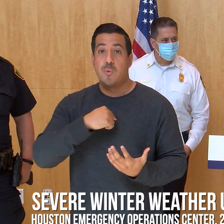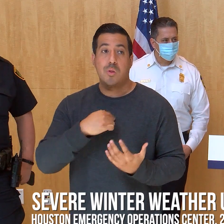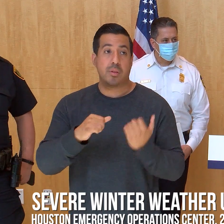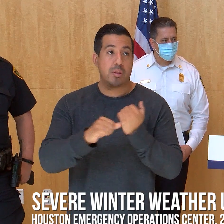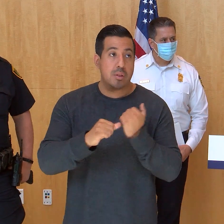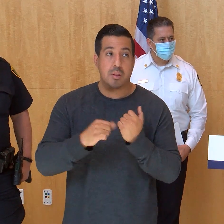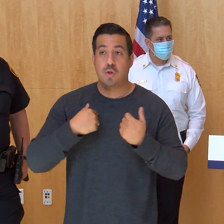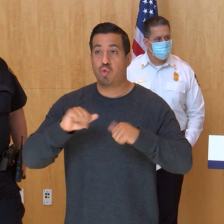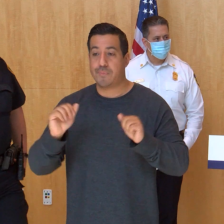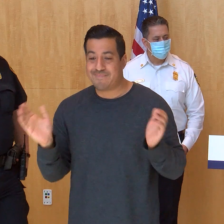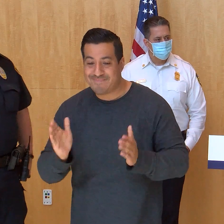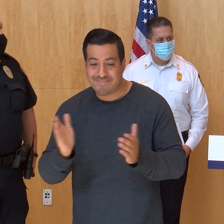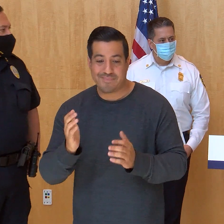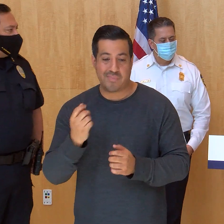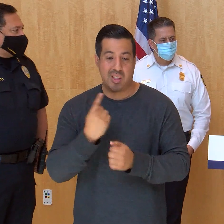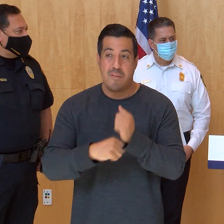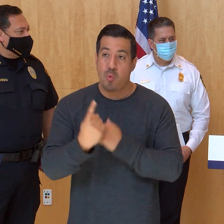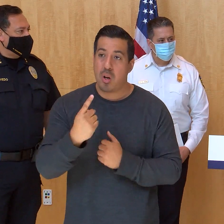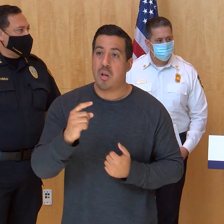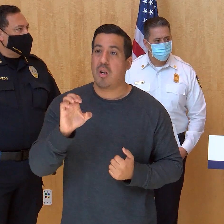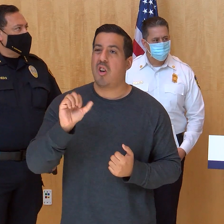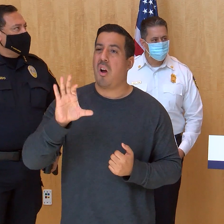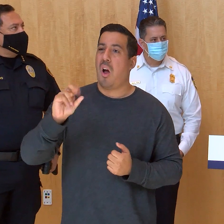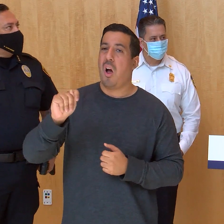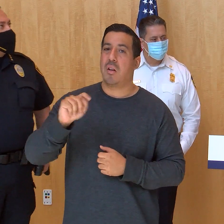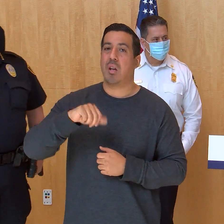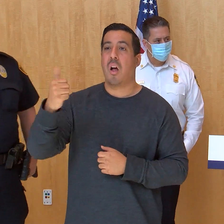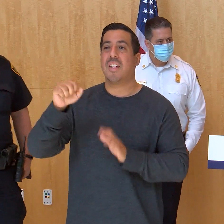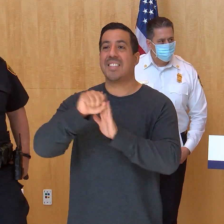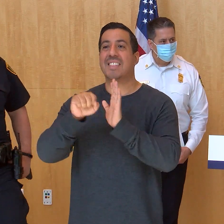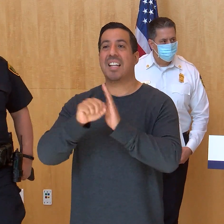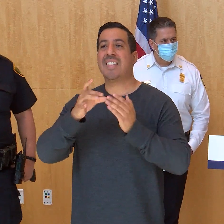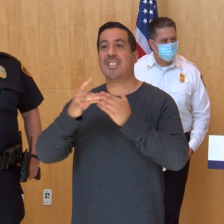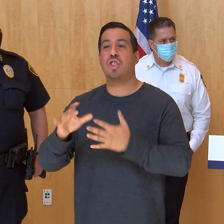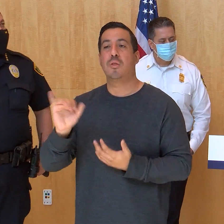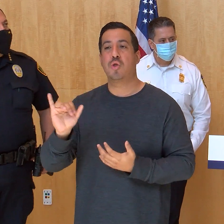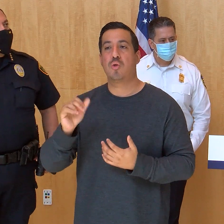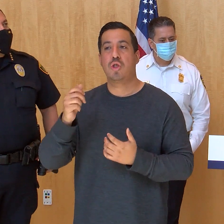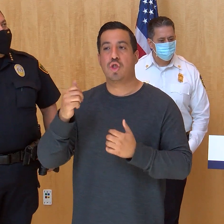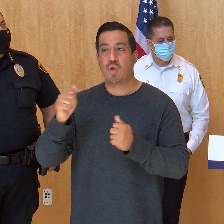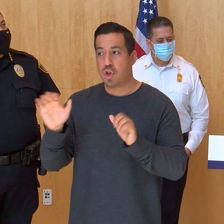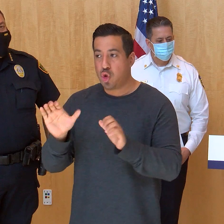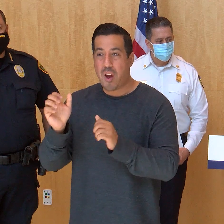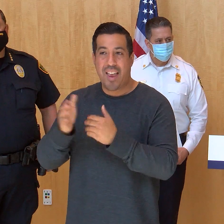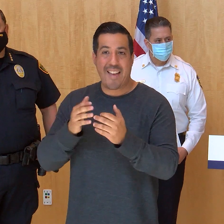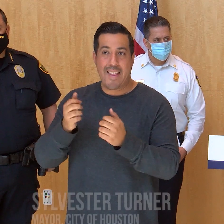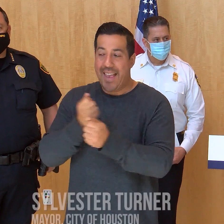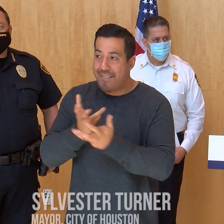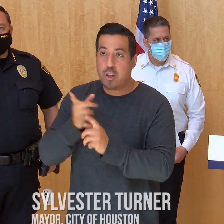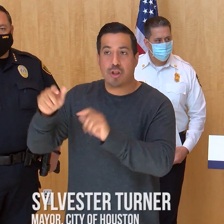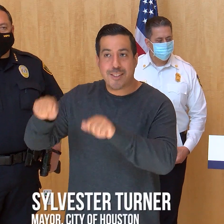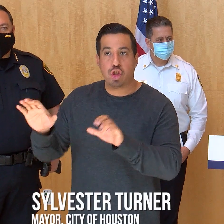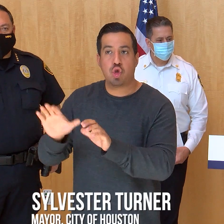insisting, urging ERCOT and state leadership to do everything within their power